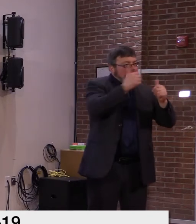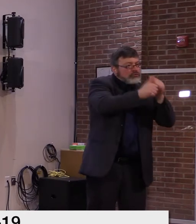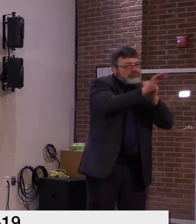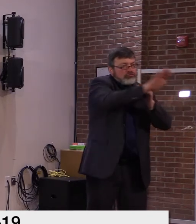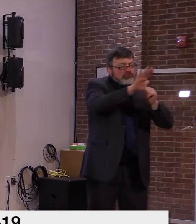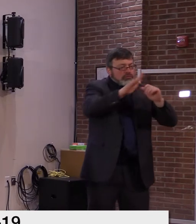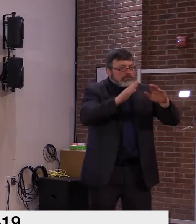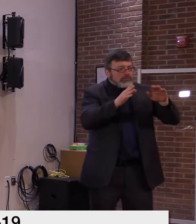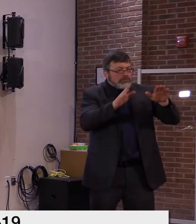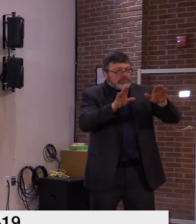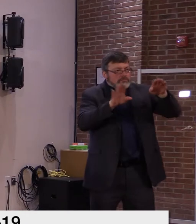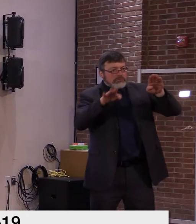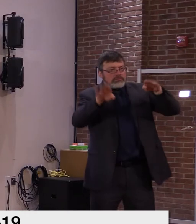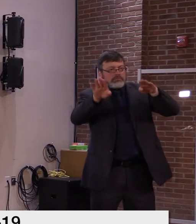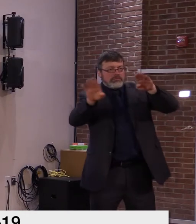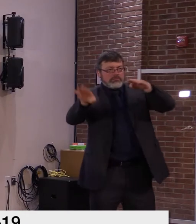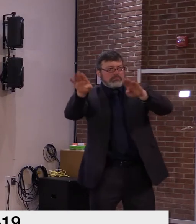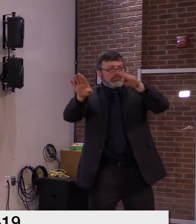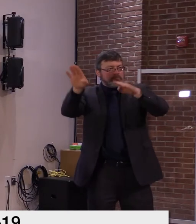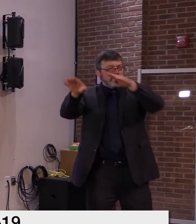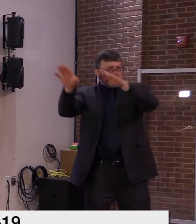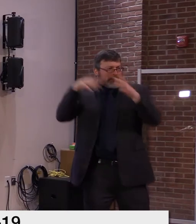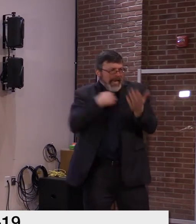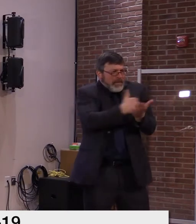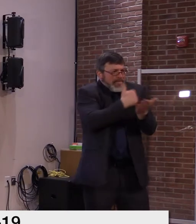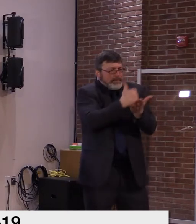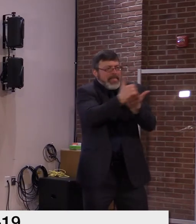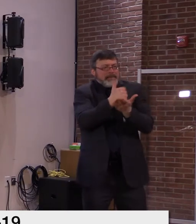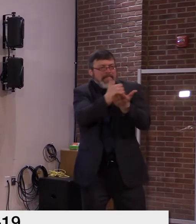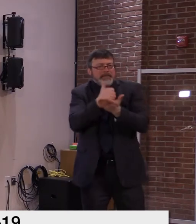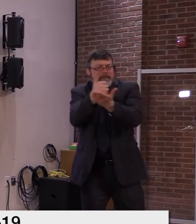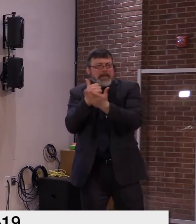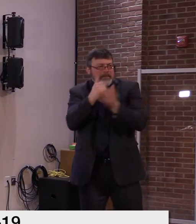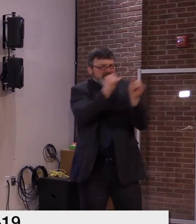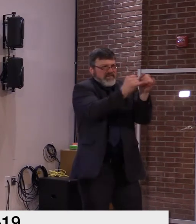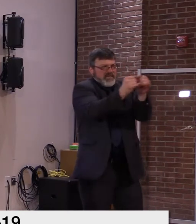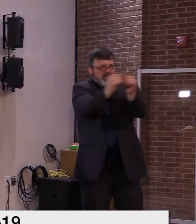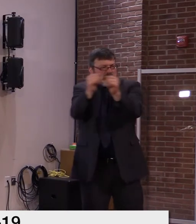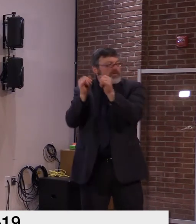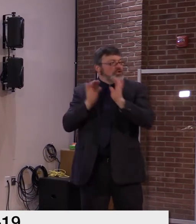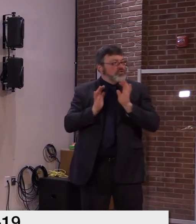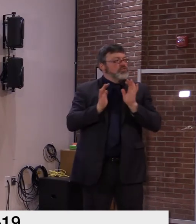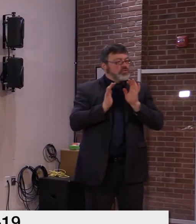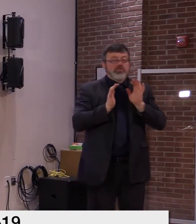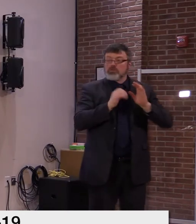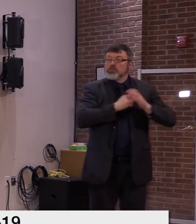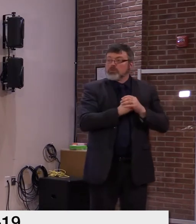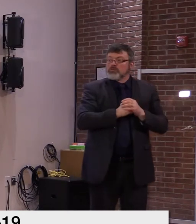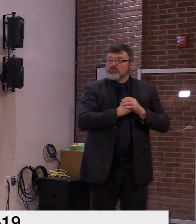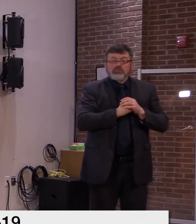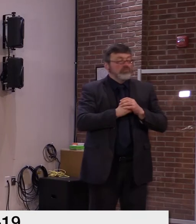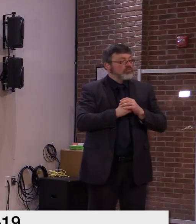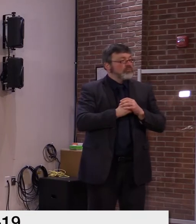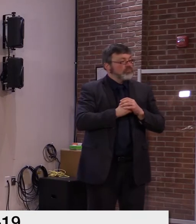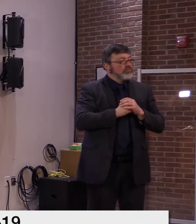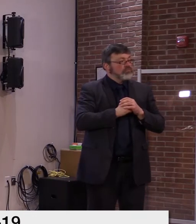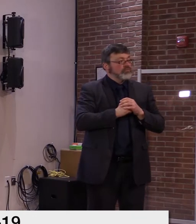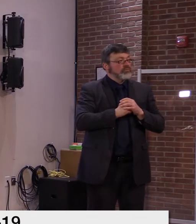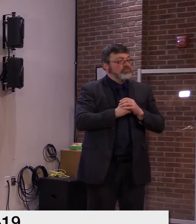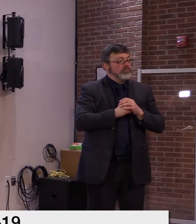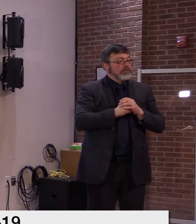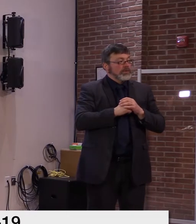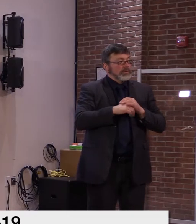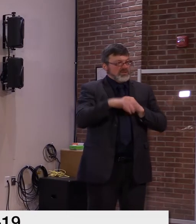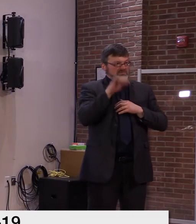will shift to planning and then to implementation. All of these phases, including the assessment phase, require more